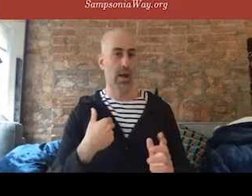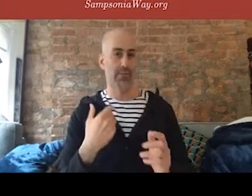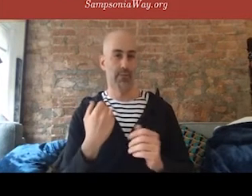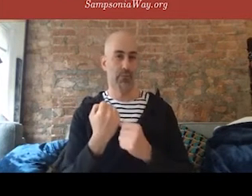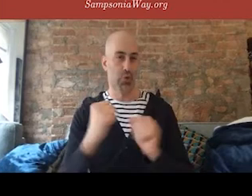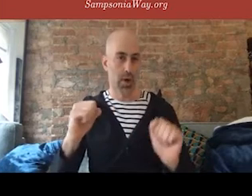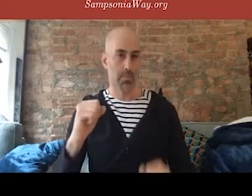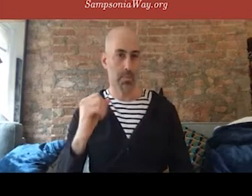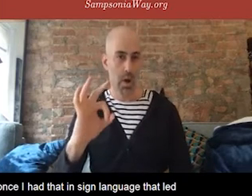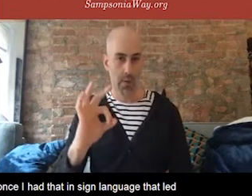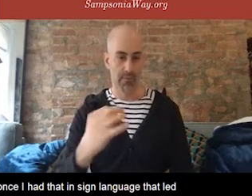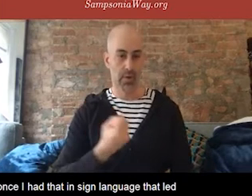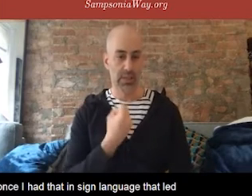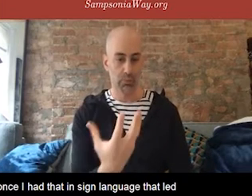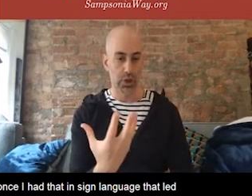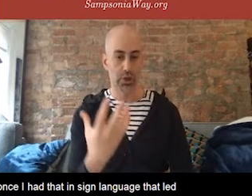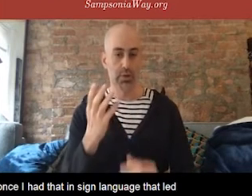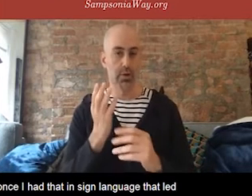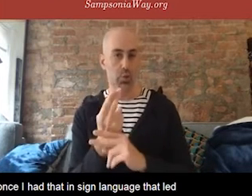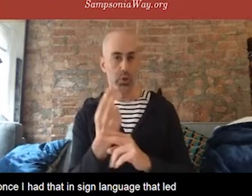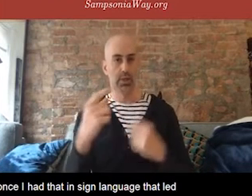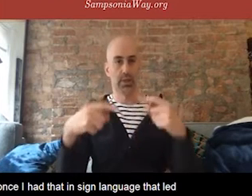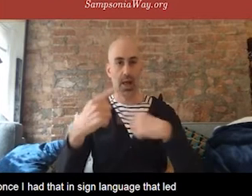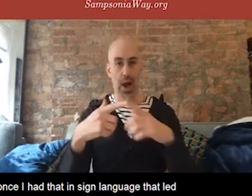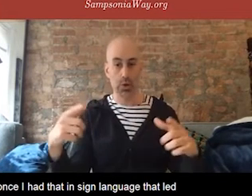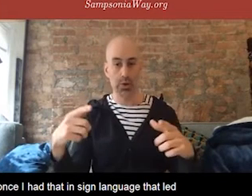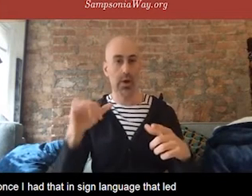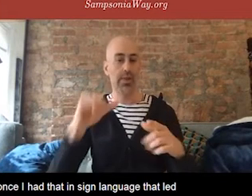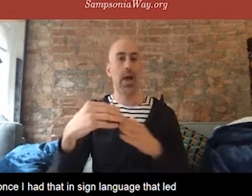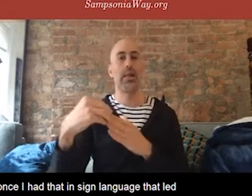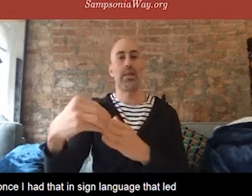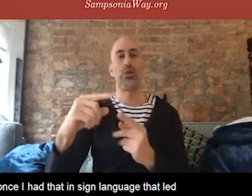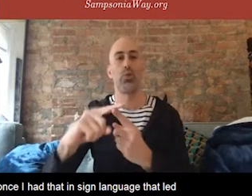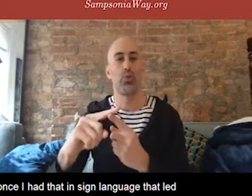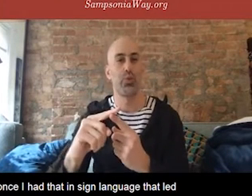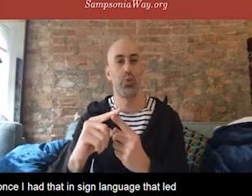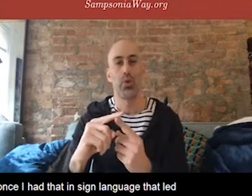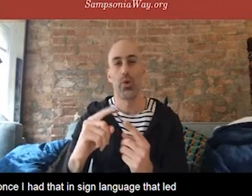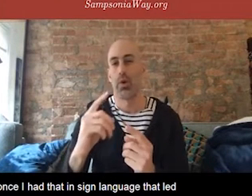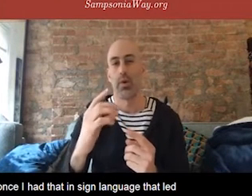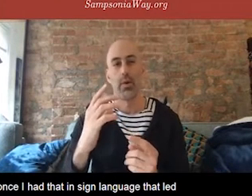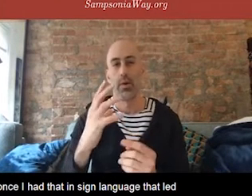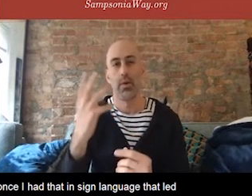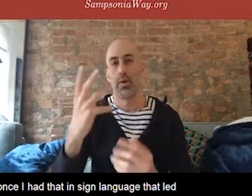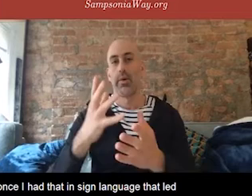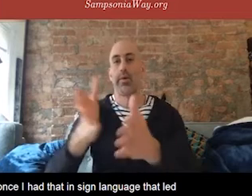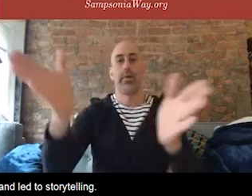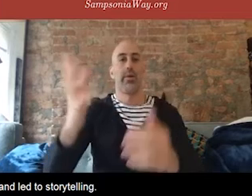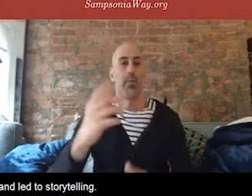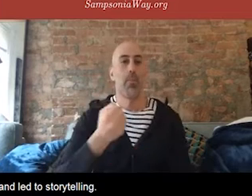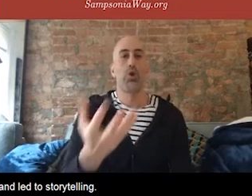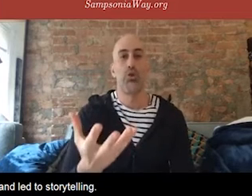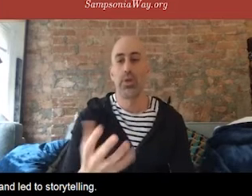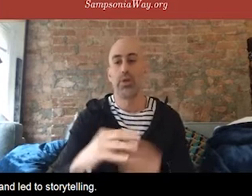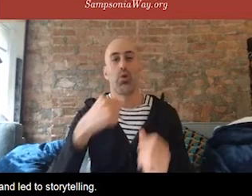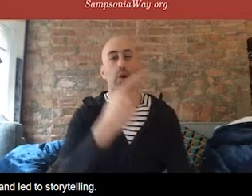And once you have that freedom of expression, once I had that in sign language, that led